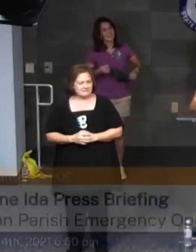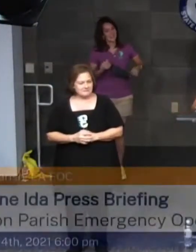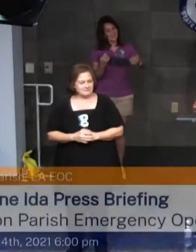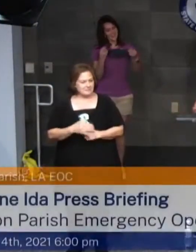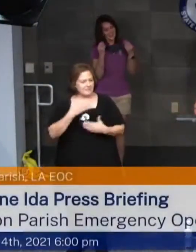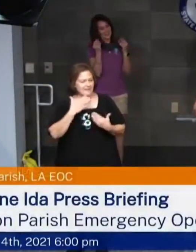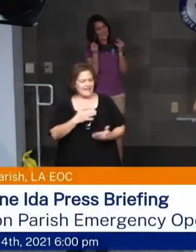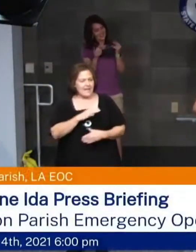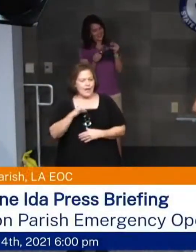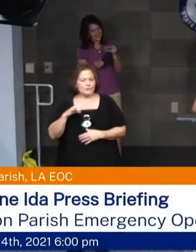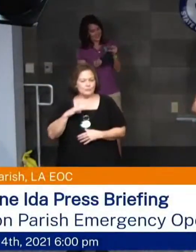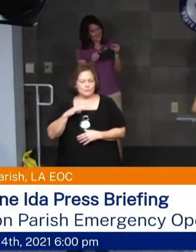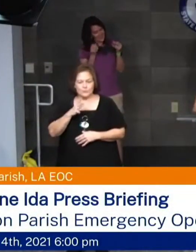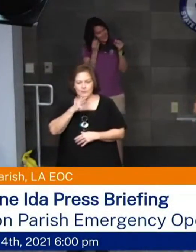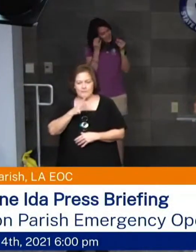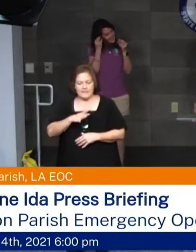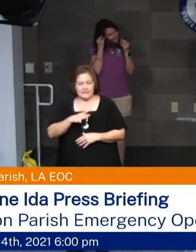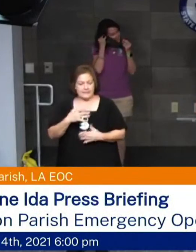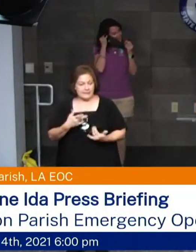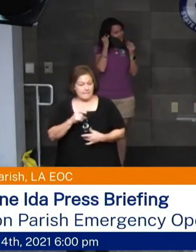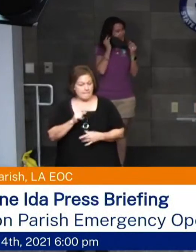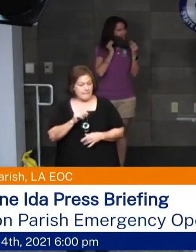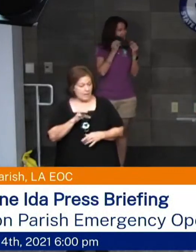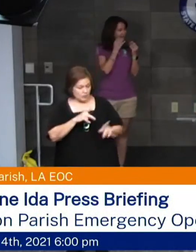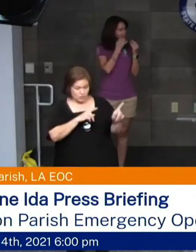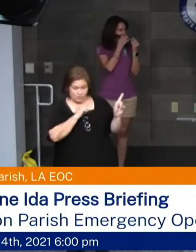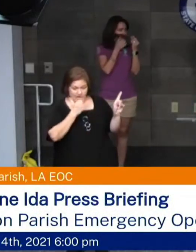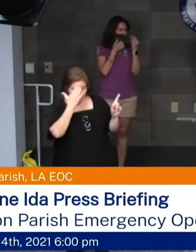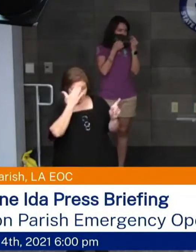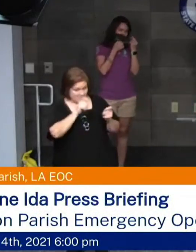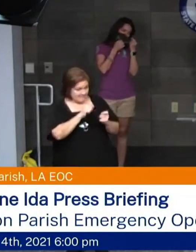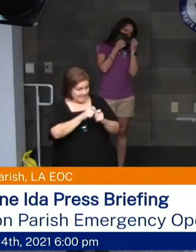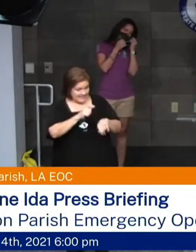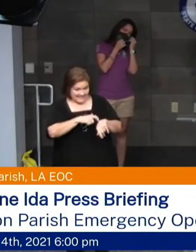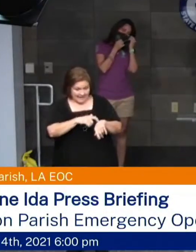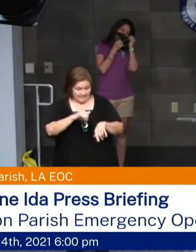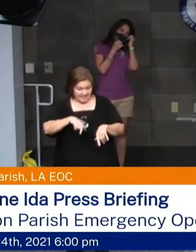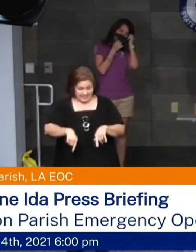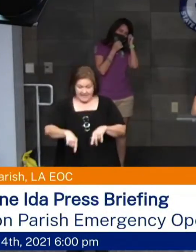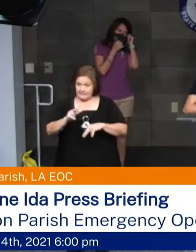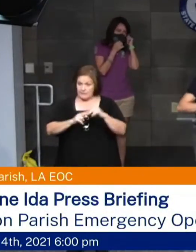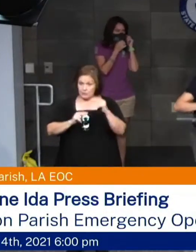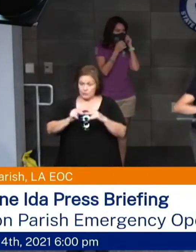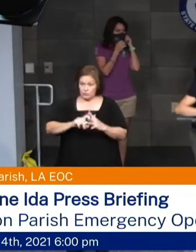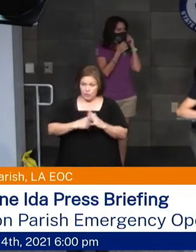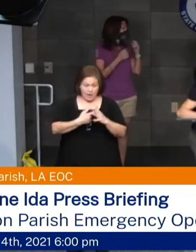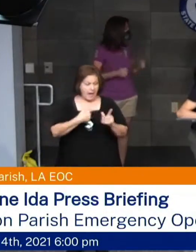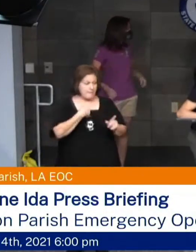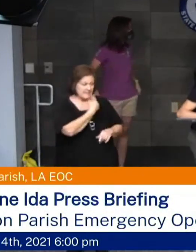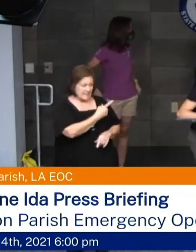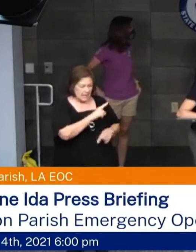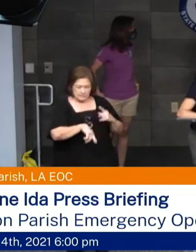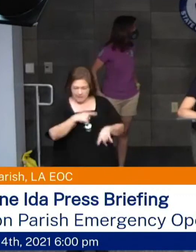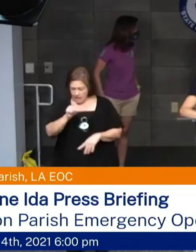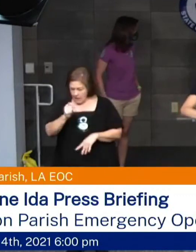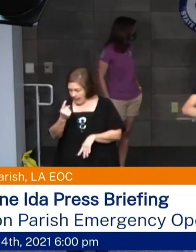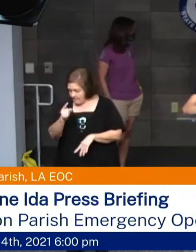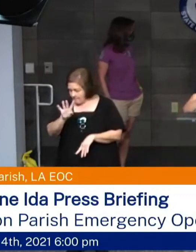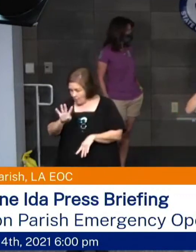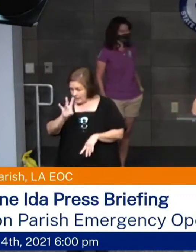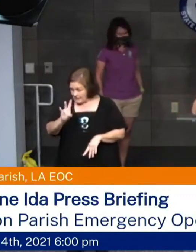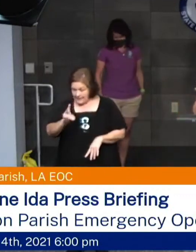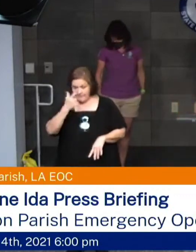Okay, thank you, Councilwoman. Well, Patrick, you didn't know exactly the time that this building came back on, but I will tell you it was exactly about 11:47